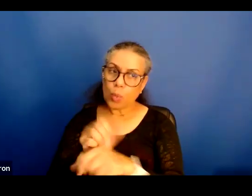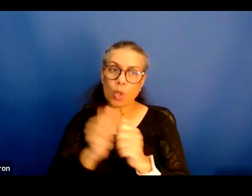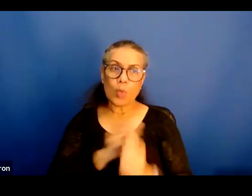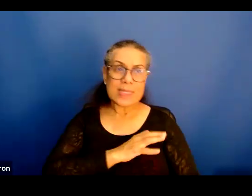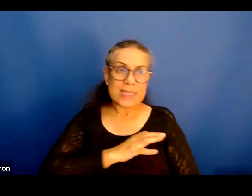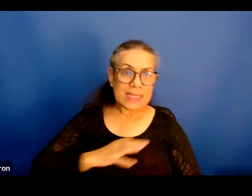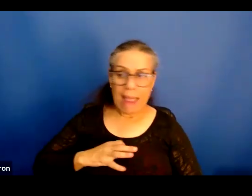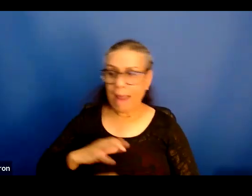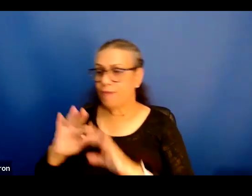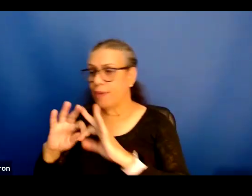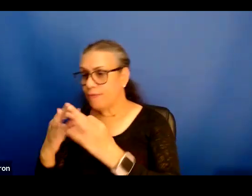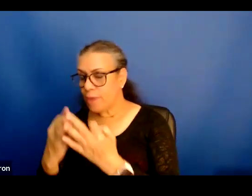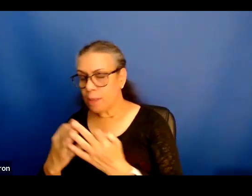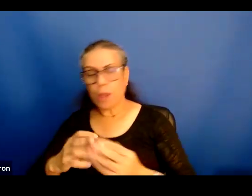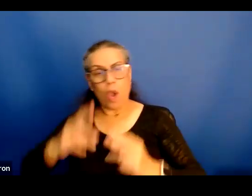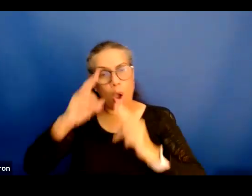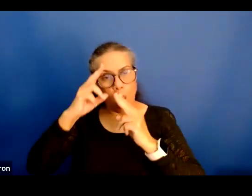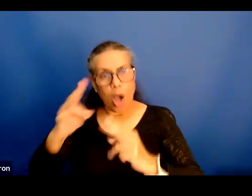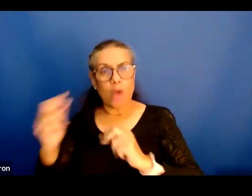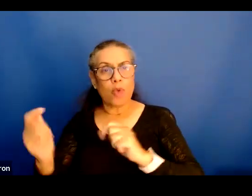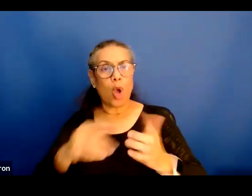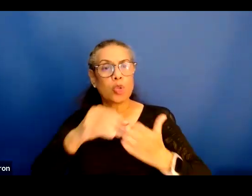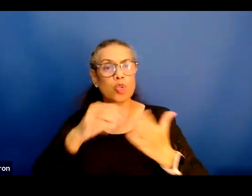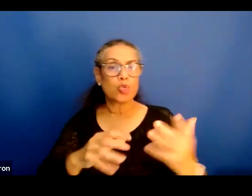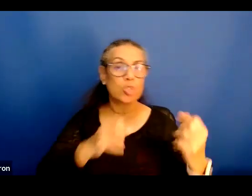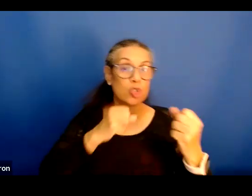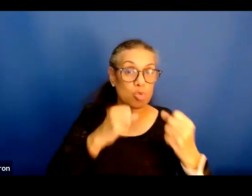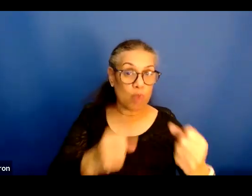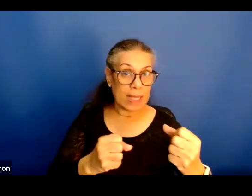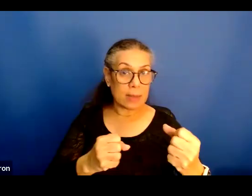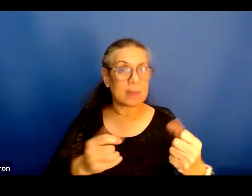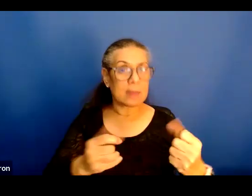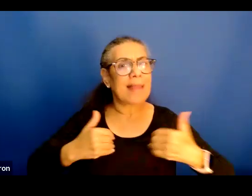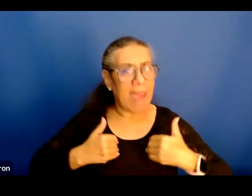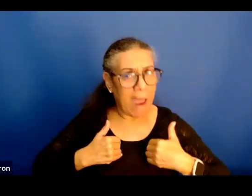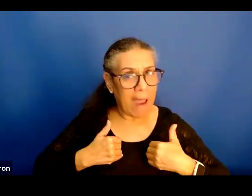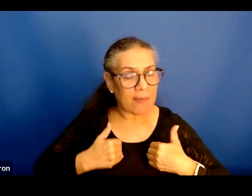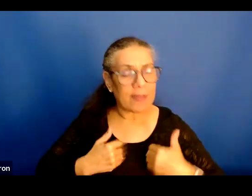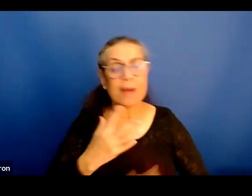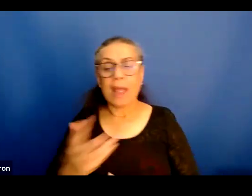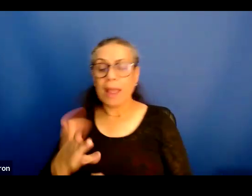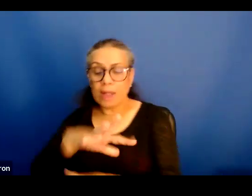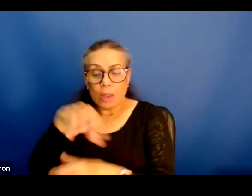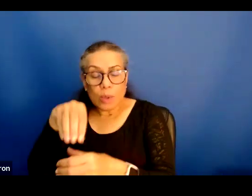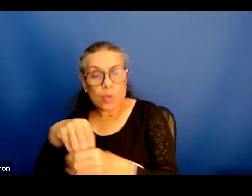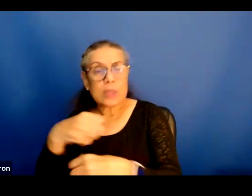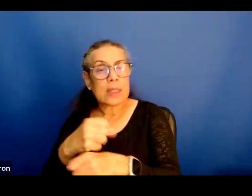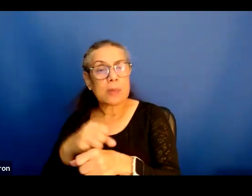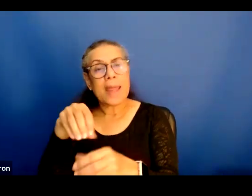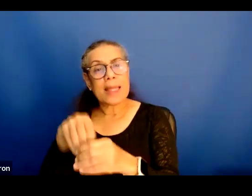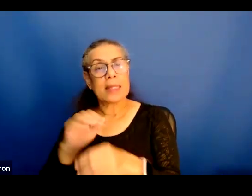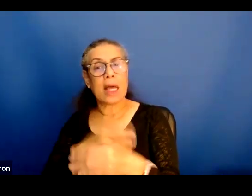families, honoring every student's strengths and as assets, and building a school community where inclusion is woven into our